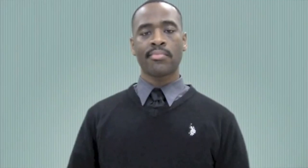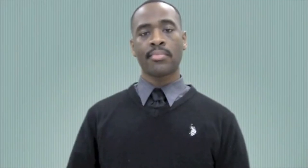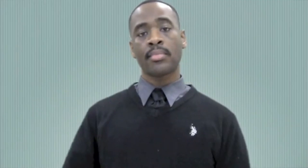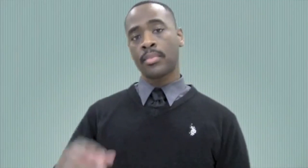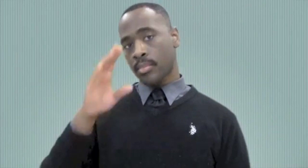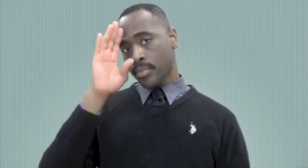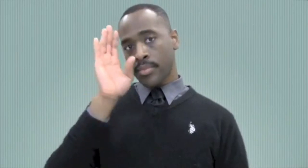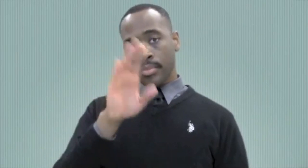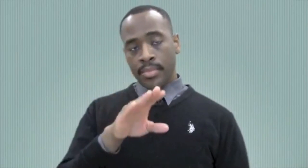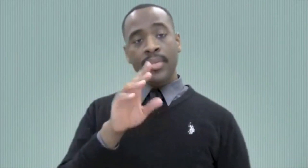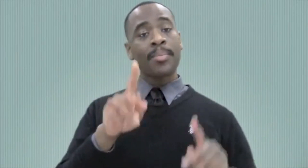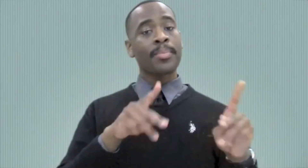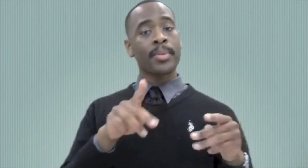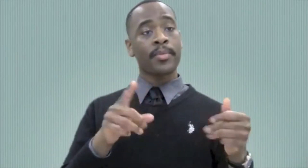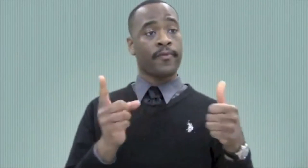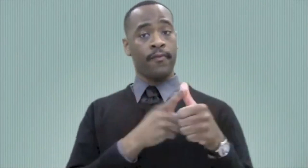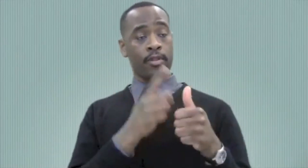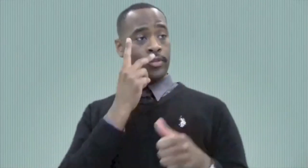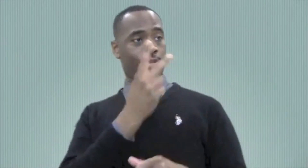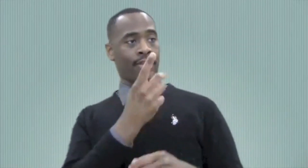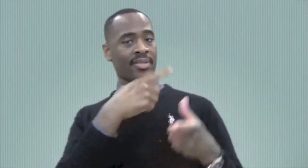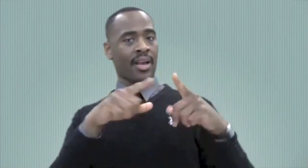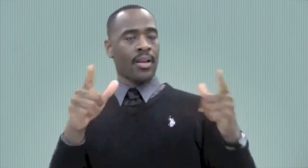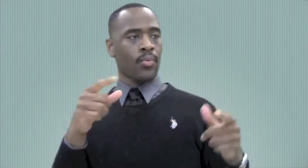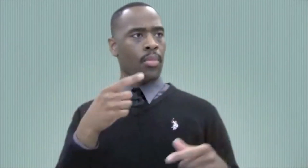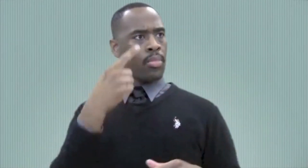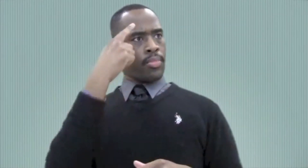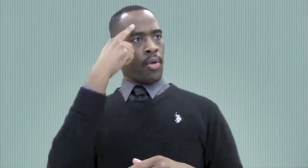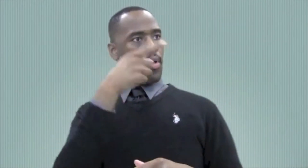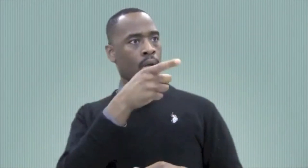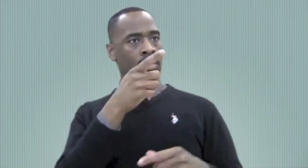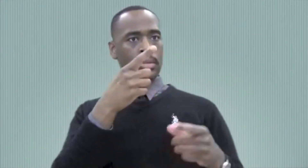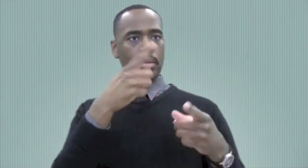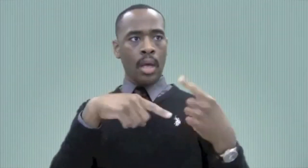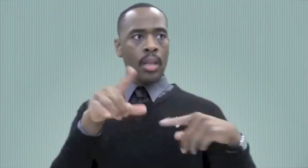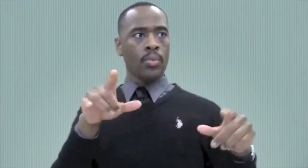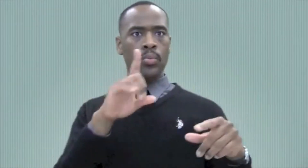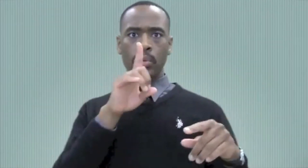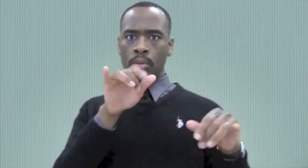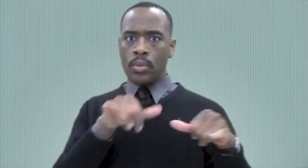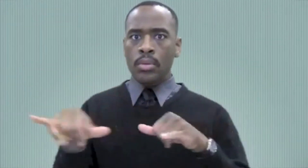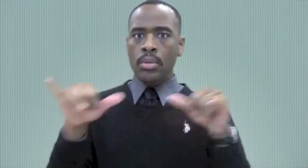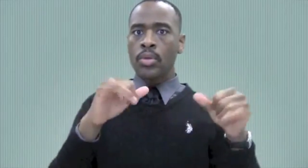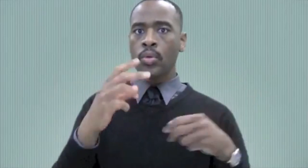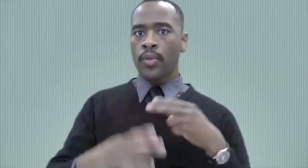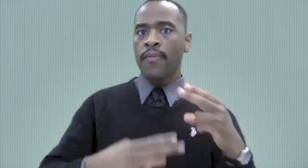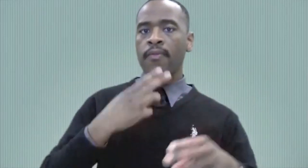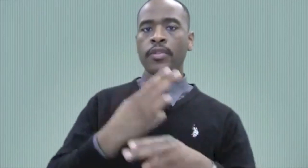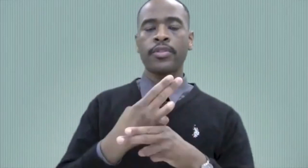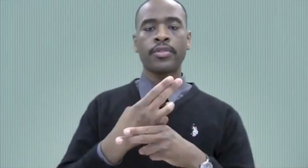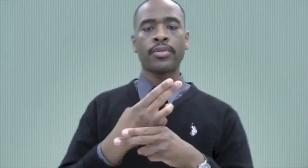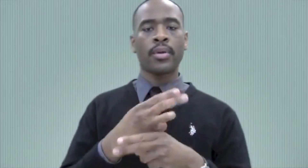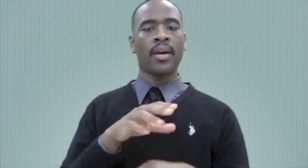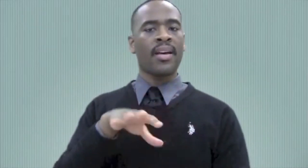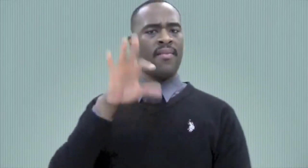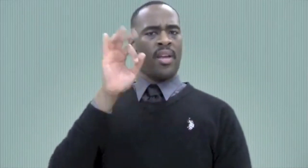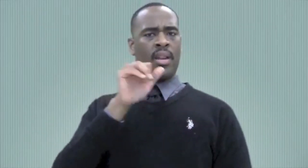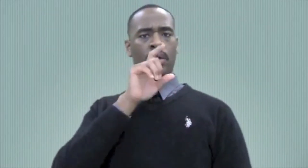is a descriptive emphasis. Pursed lips can indicate something is small, while an open mouth might show surprise or